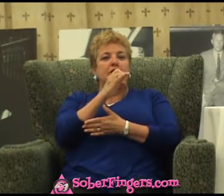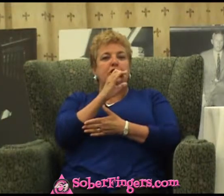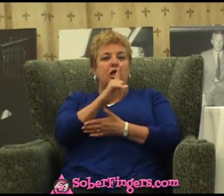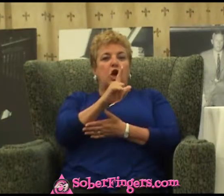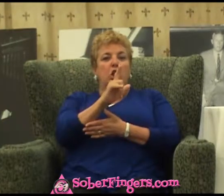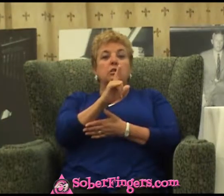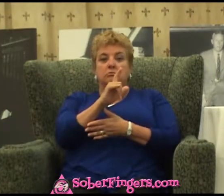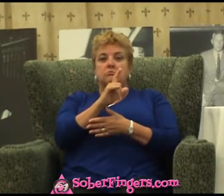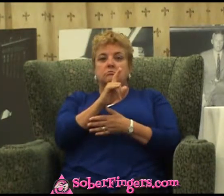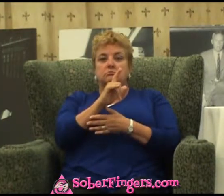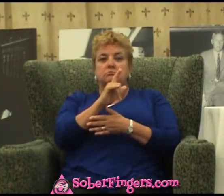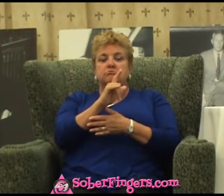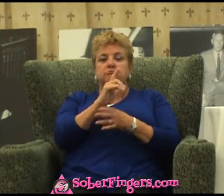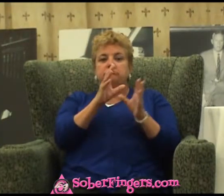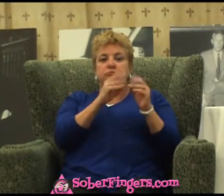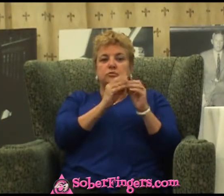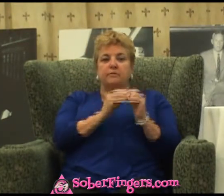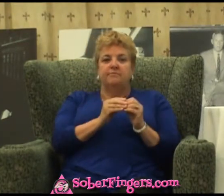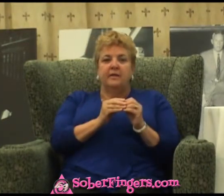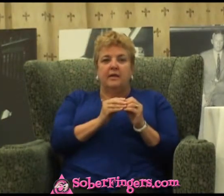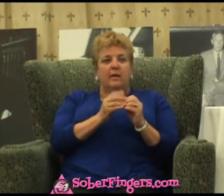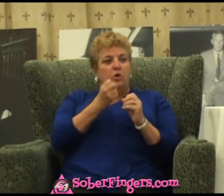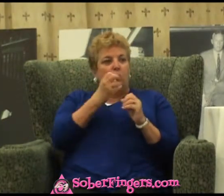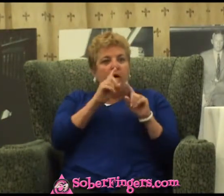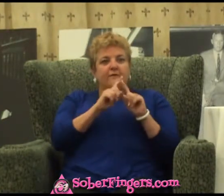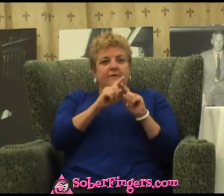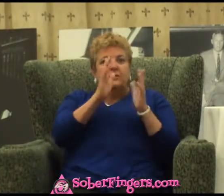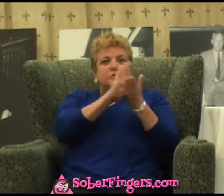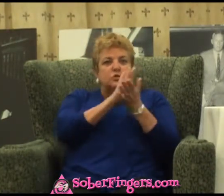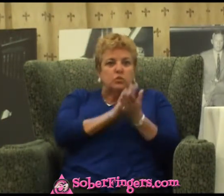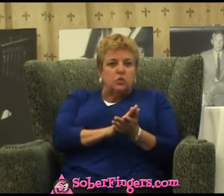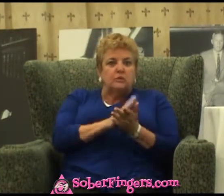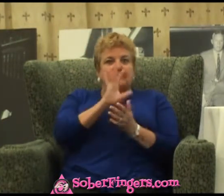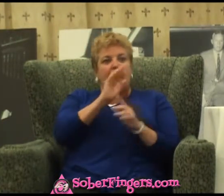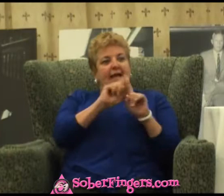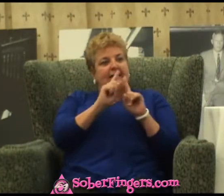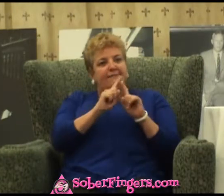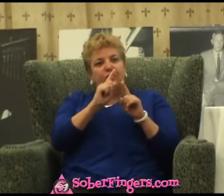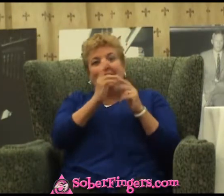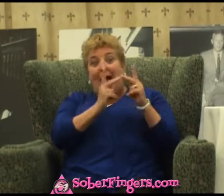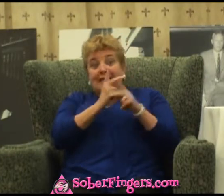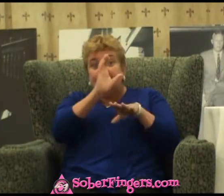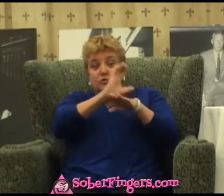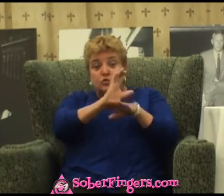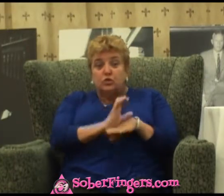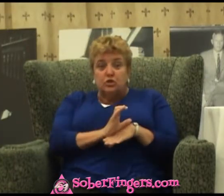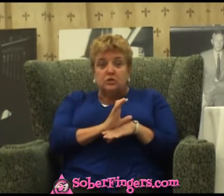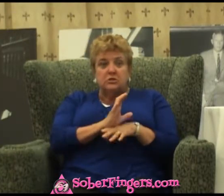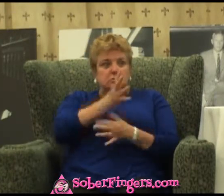different schools, 9 different denominations. Let's do this together. And I got sober